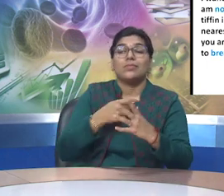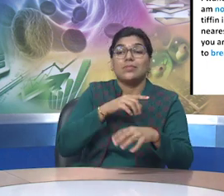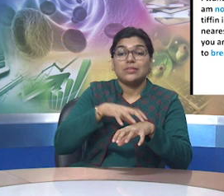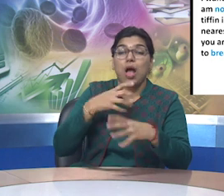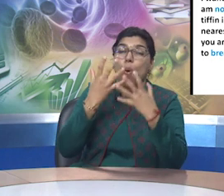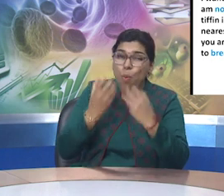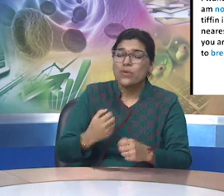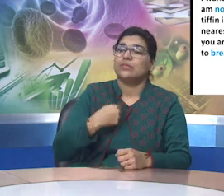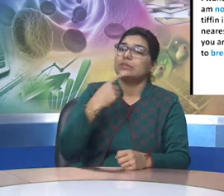wanted to